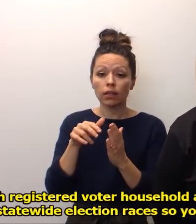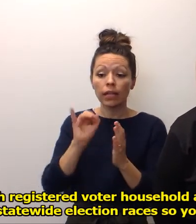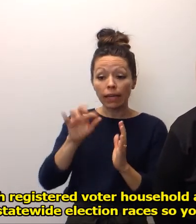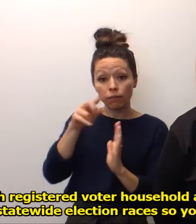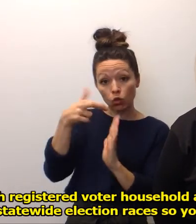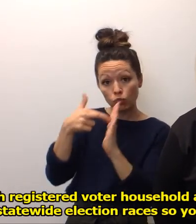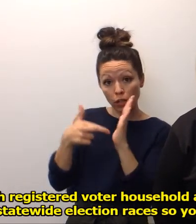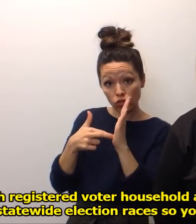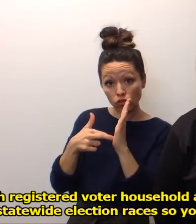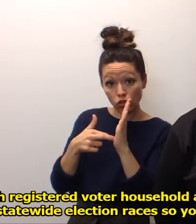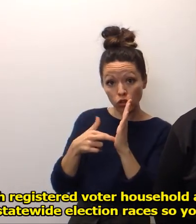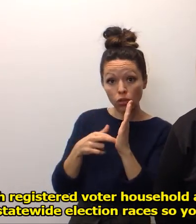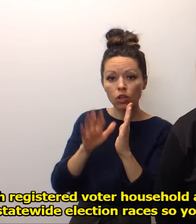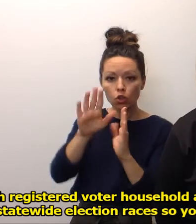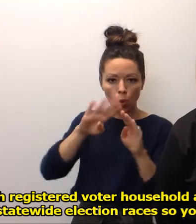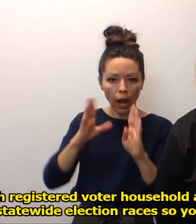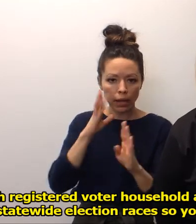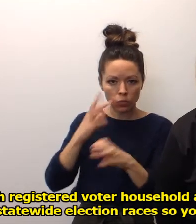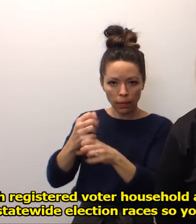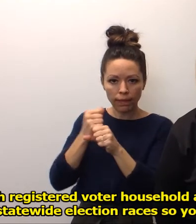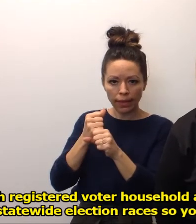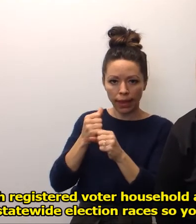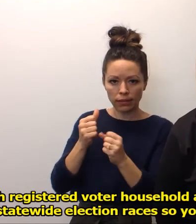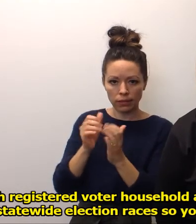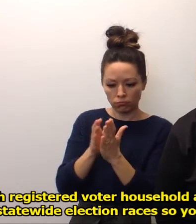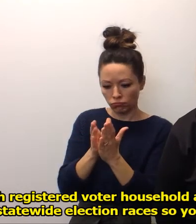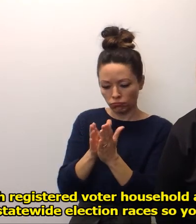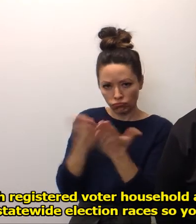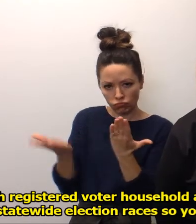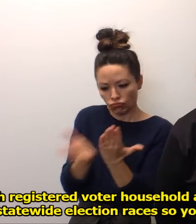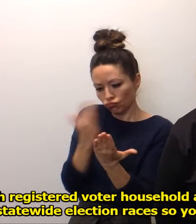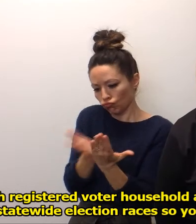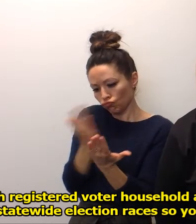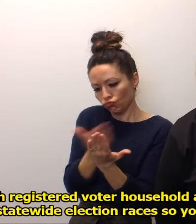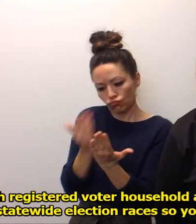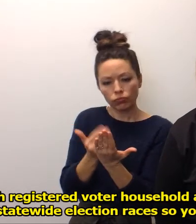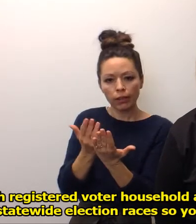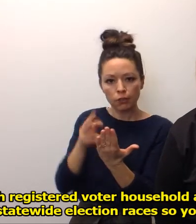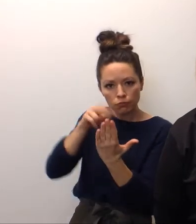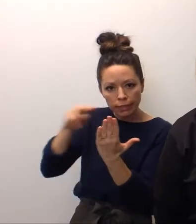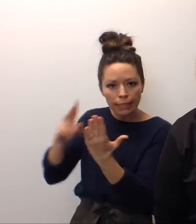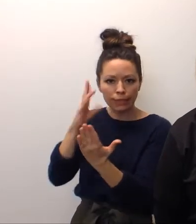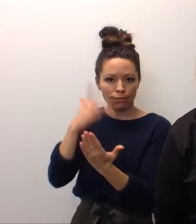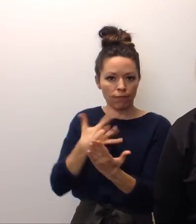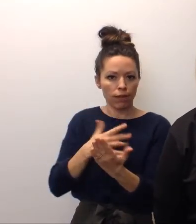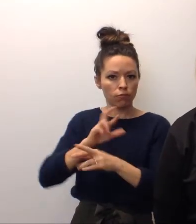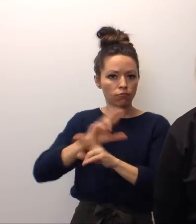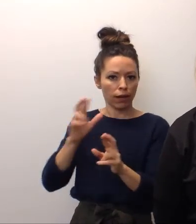household, a pamphlet or the upcoming statewide election races so you can stay informed.